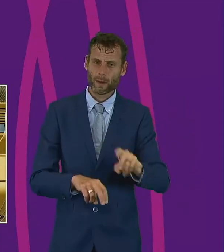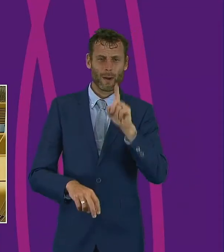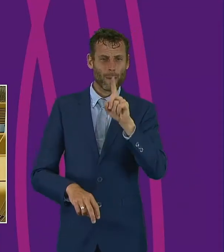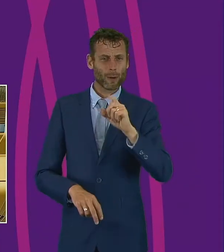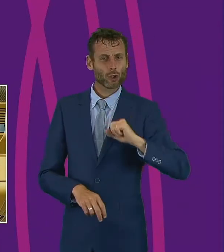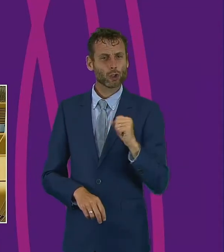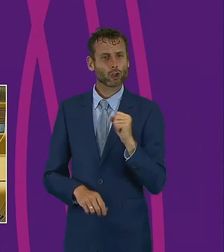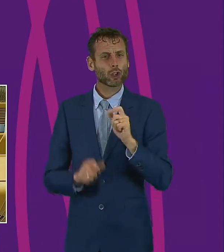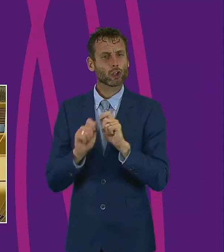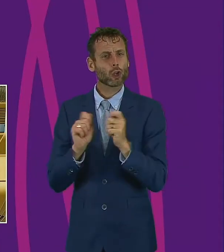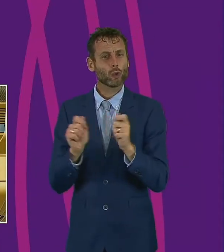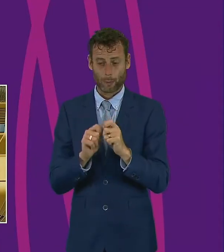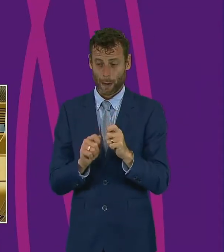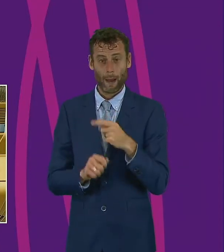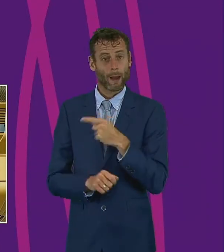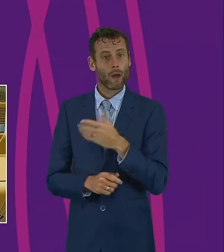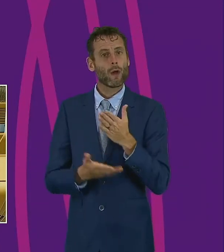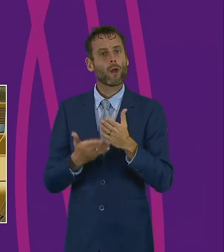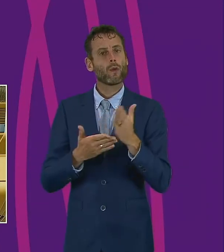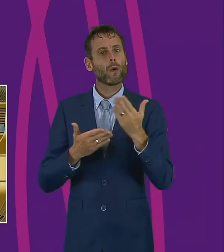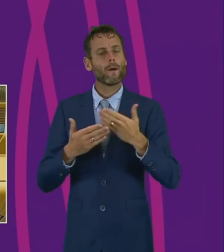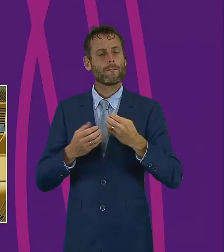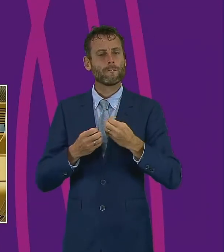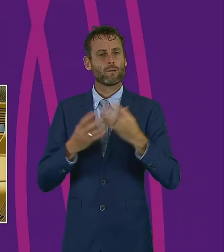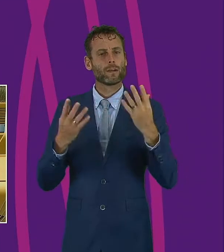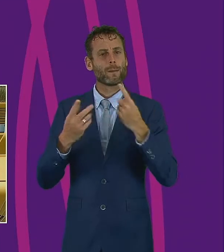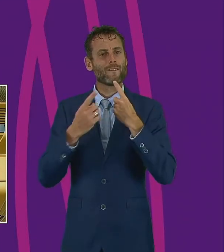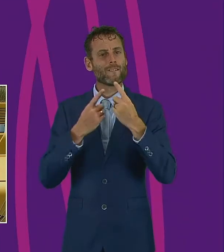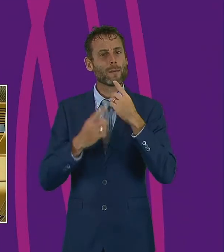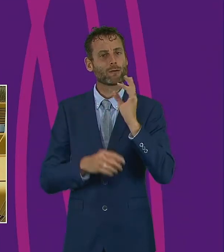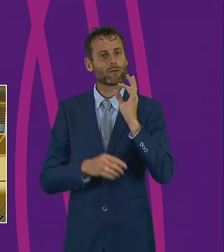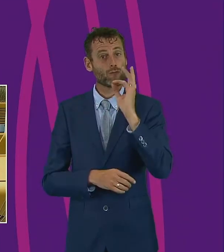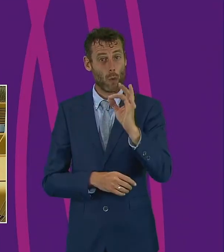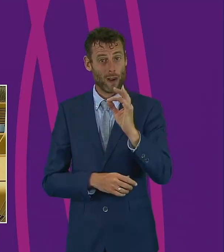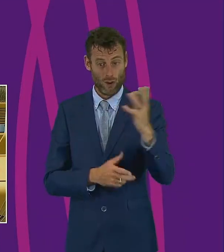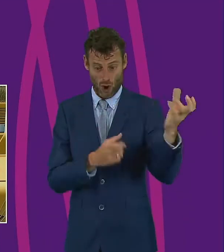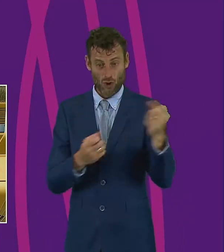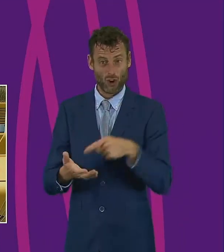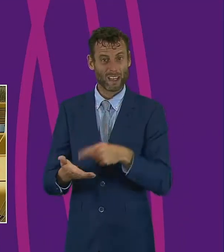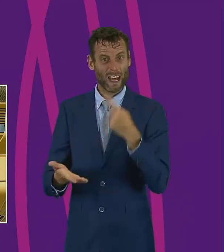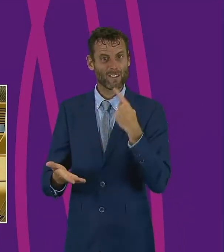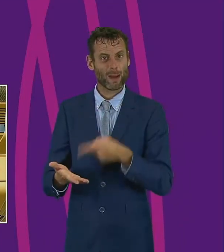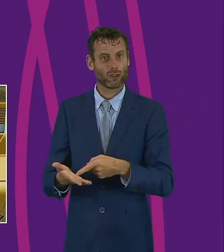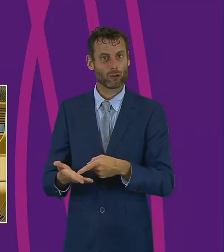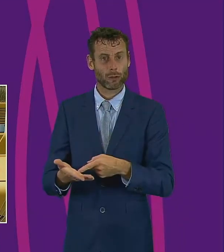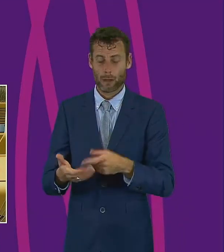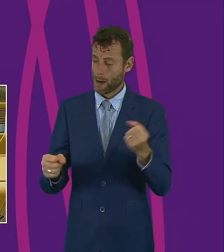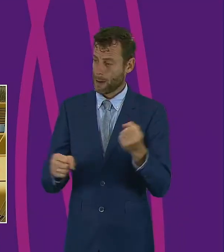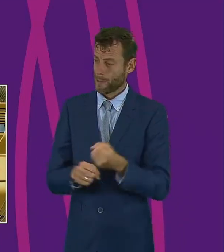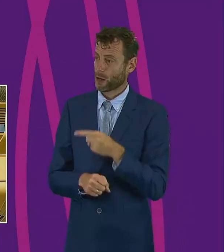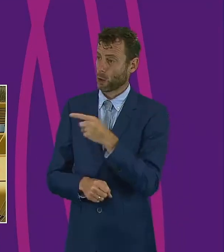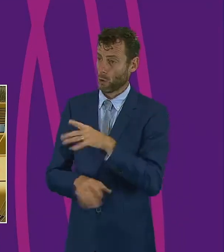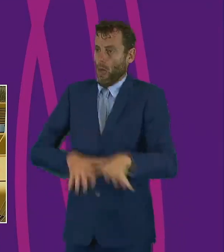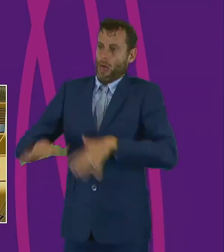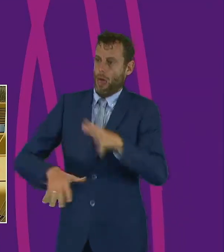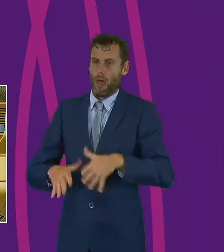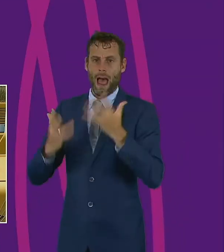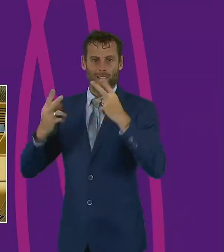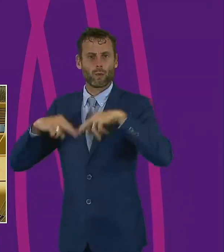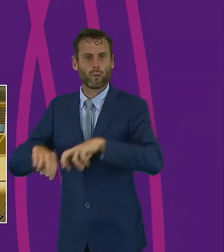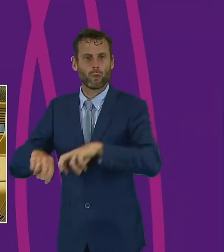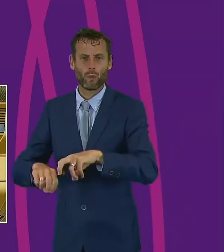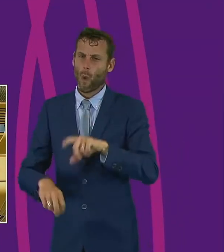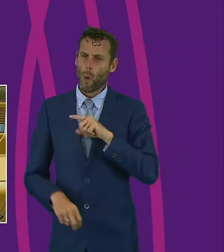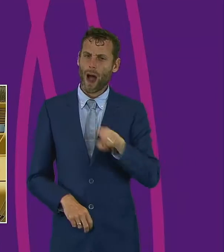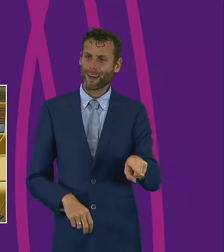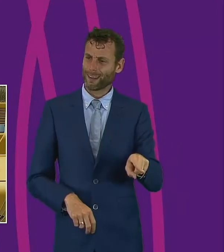been sent from hospitals into care homes at the peak of a pandemic to jolt the government into action. First Minister, how